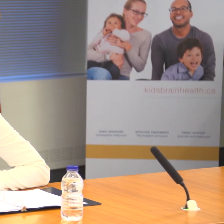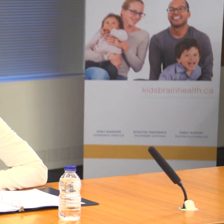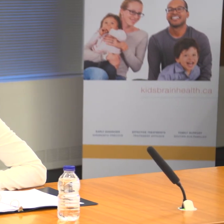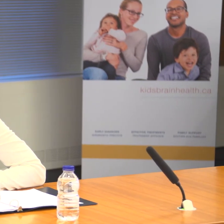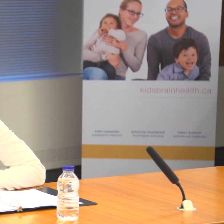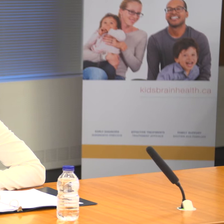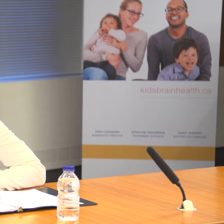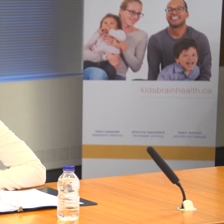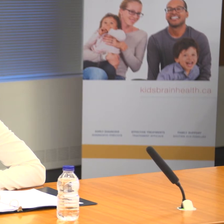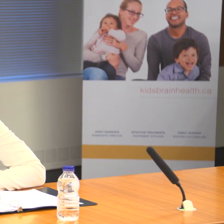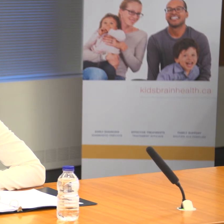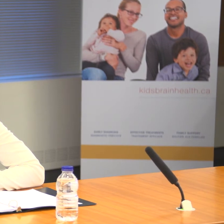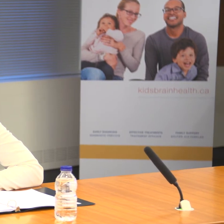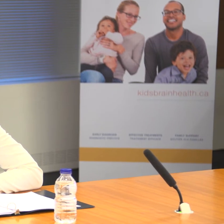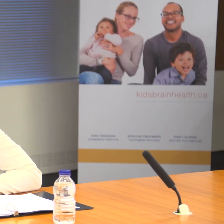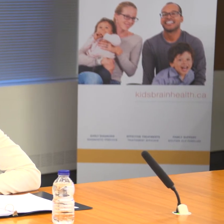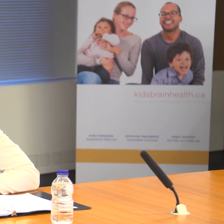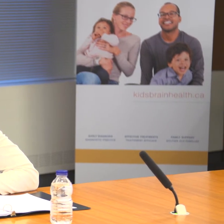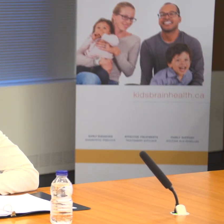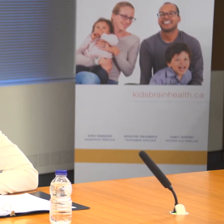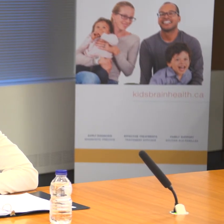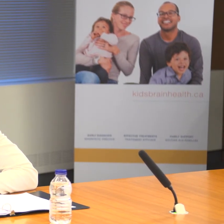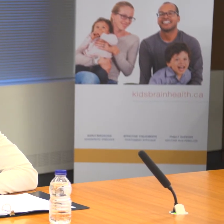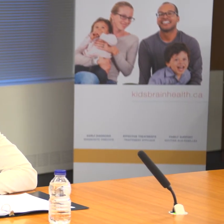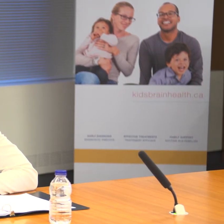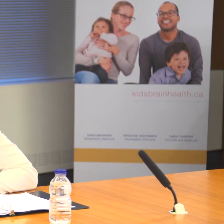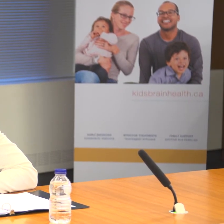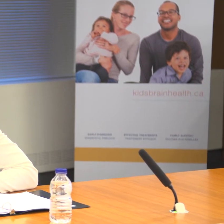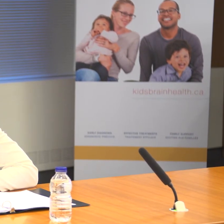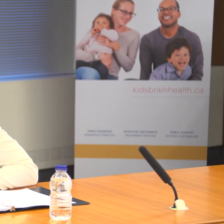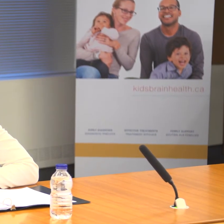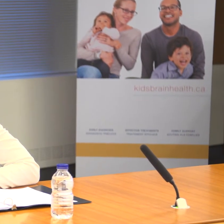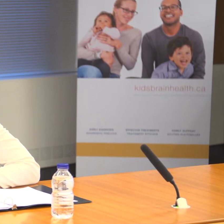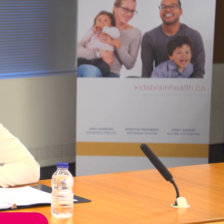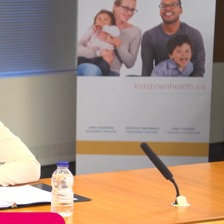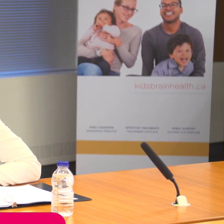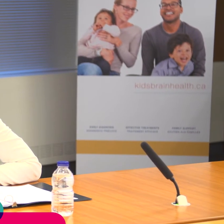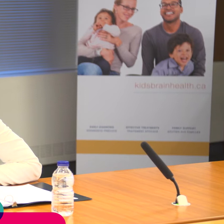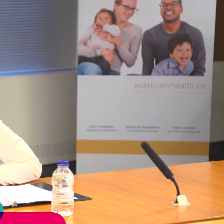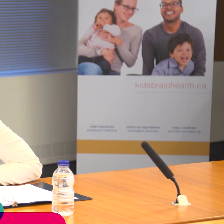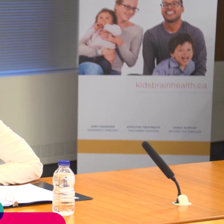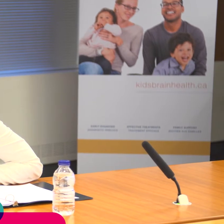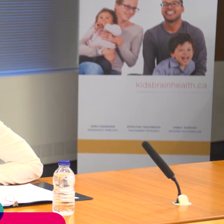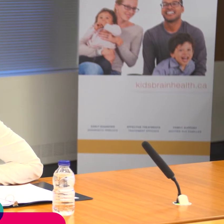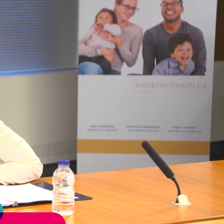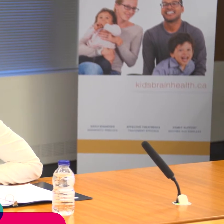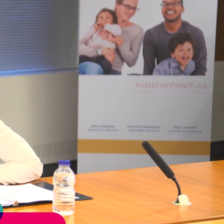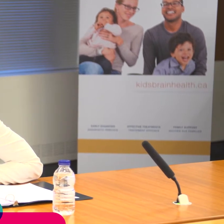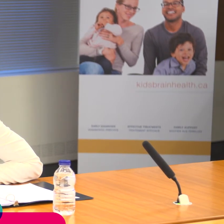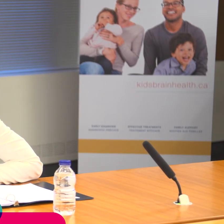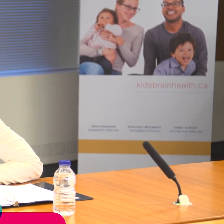be co-hosting this event on children with disabilities. I do want